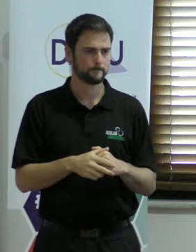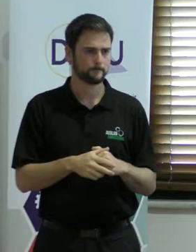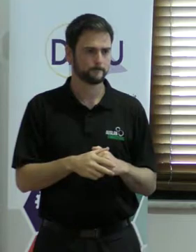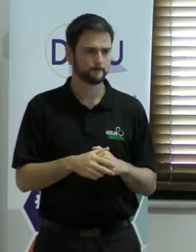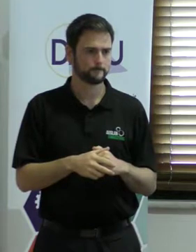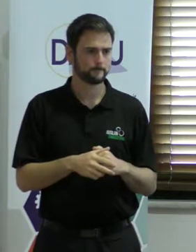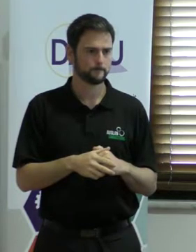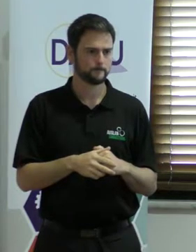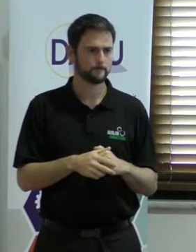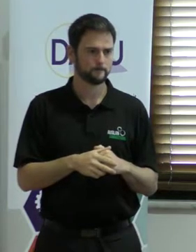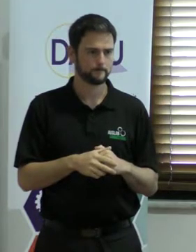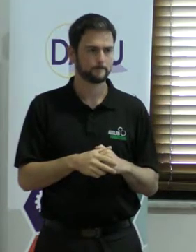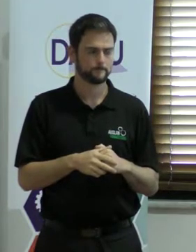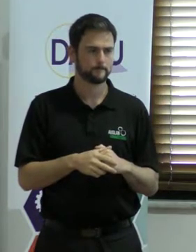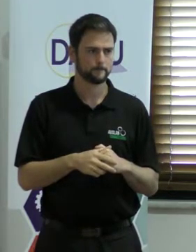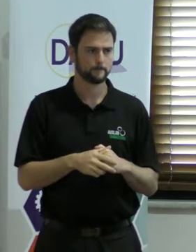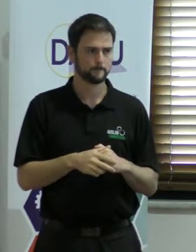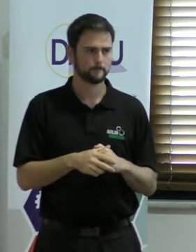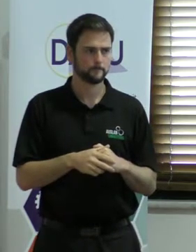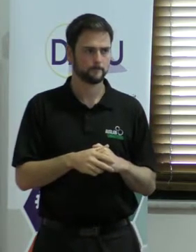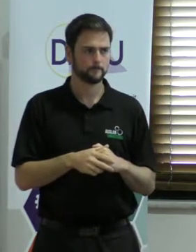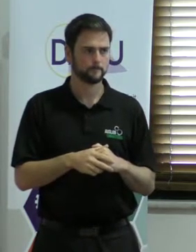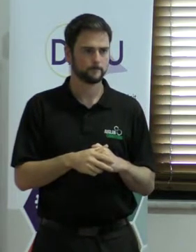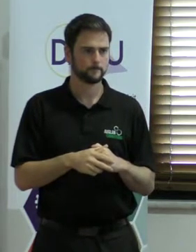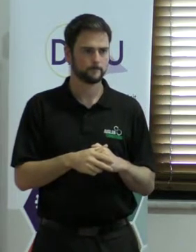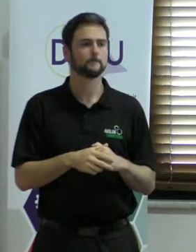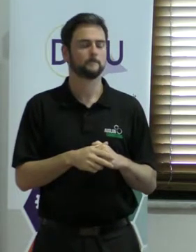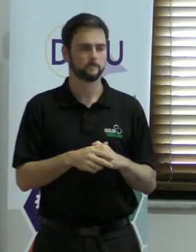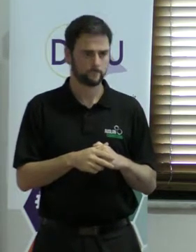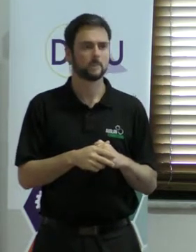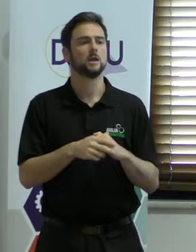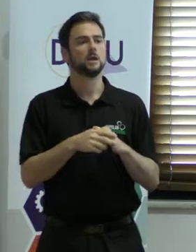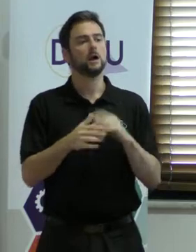and support for people who have never used